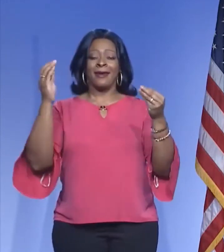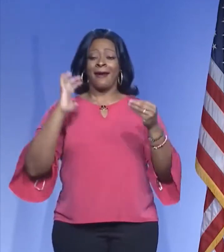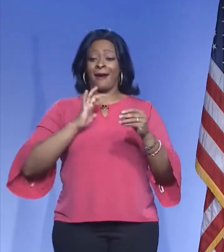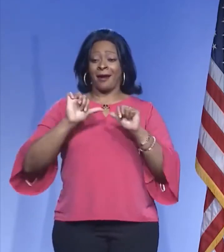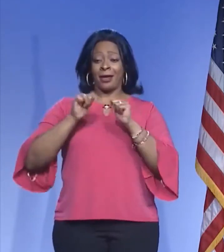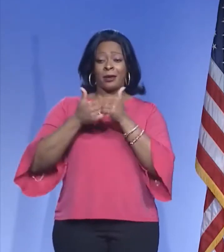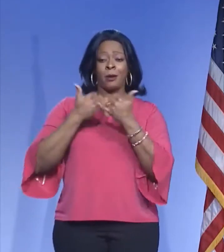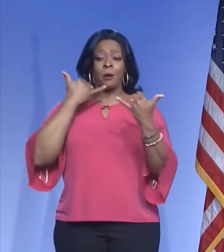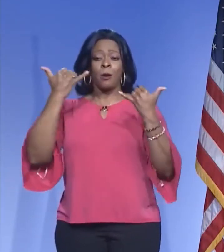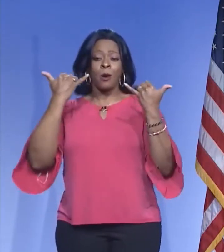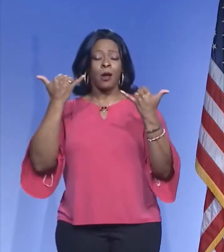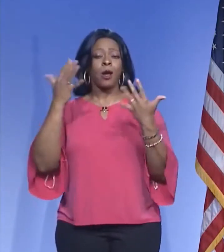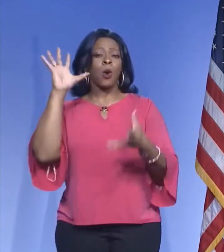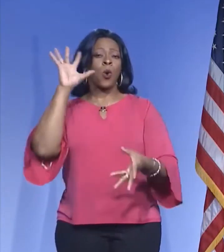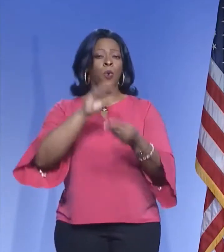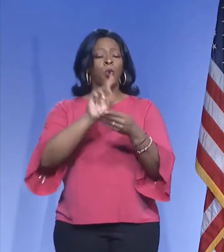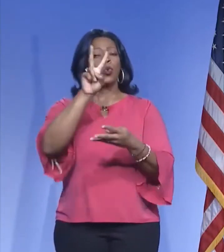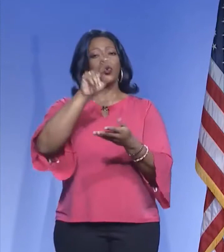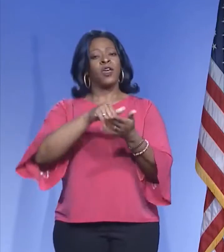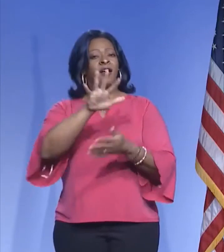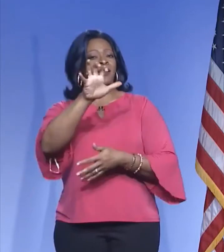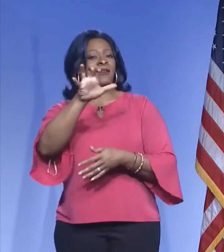approximately 2,500 seniors